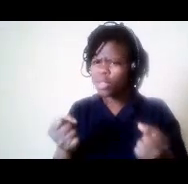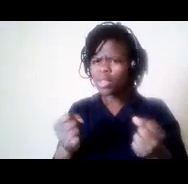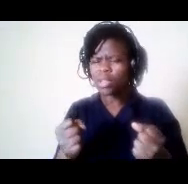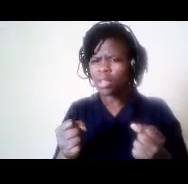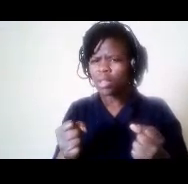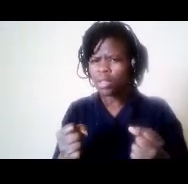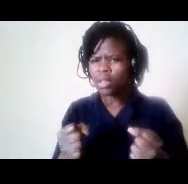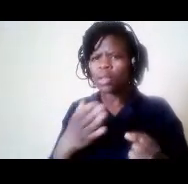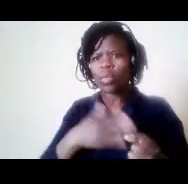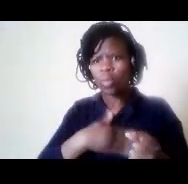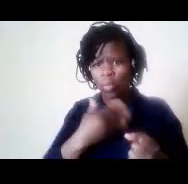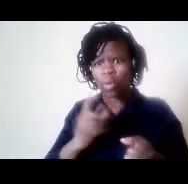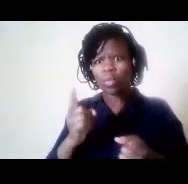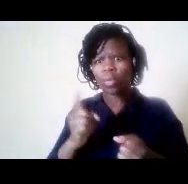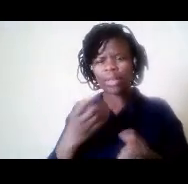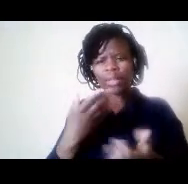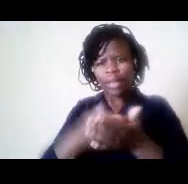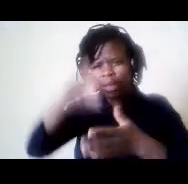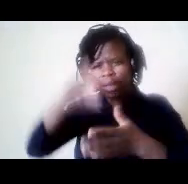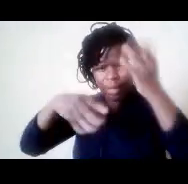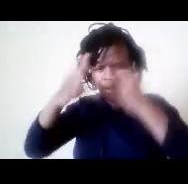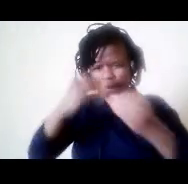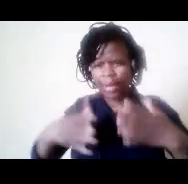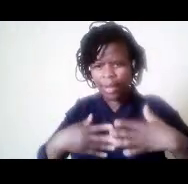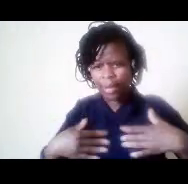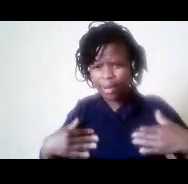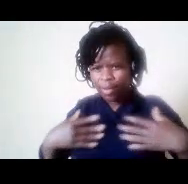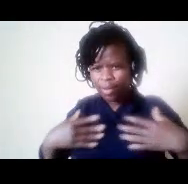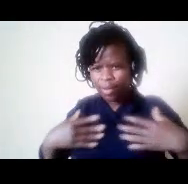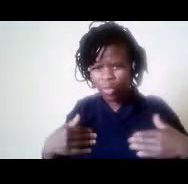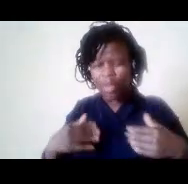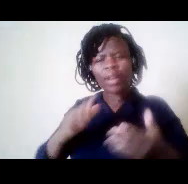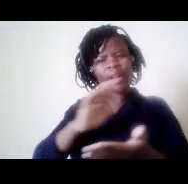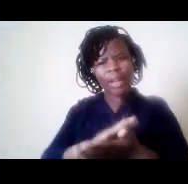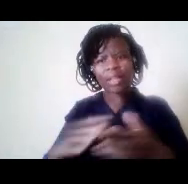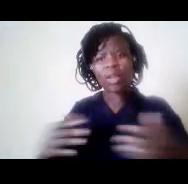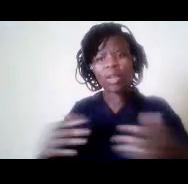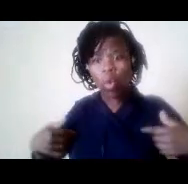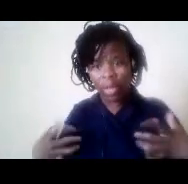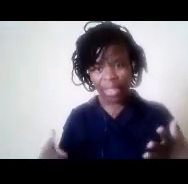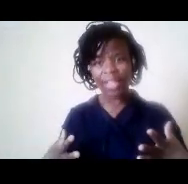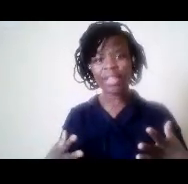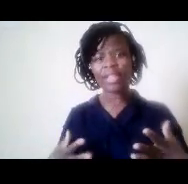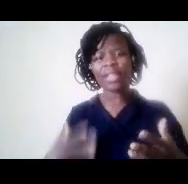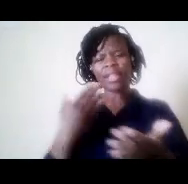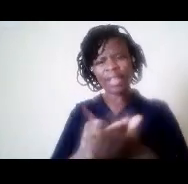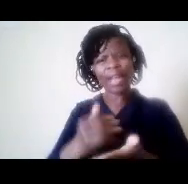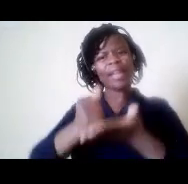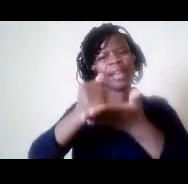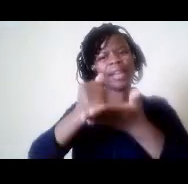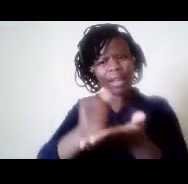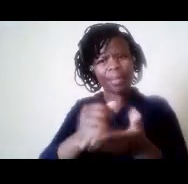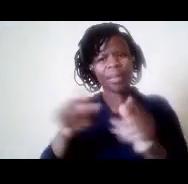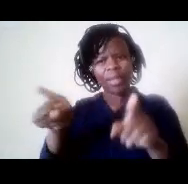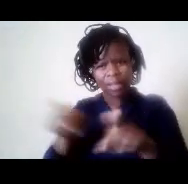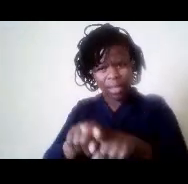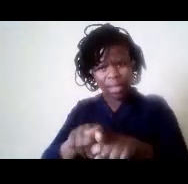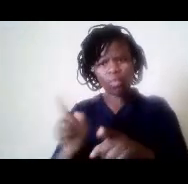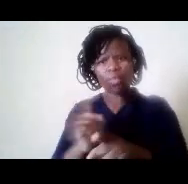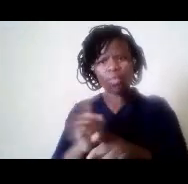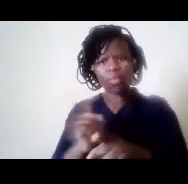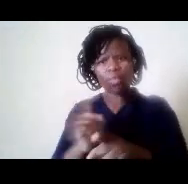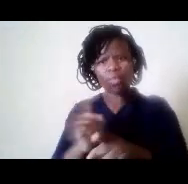learn Braille and orientation and mobility? Because, of course, it'll be so helpful and useful to him in his new situation of being more severely